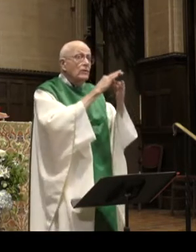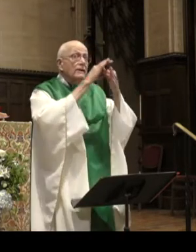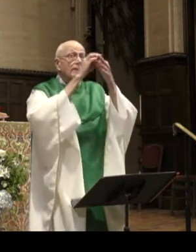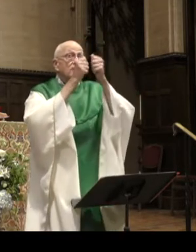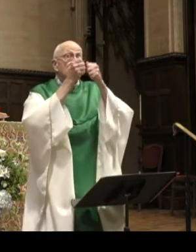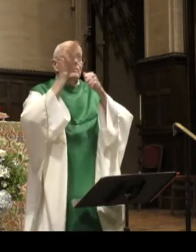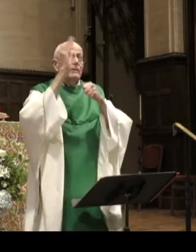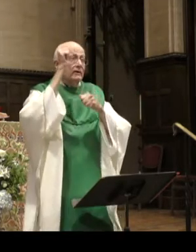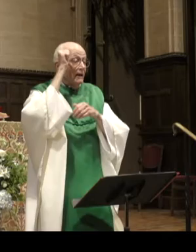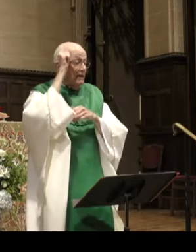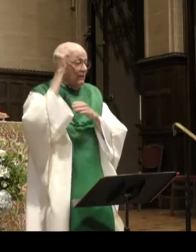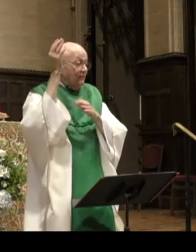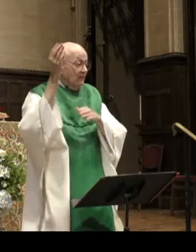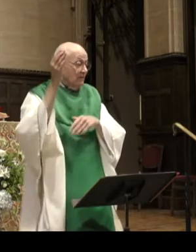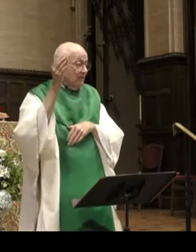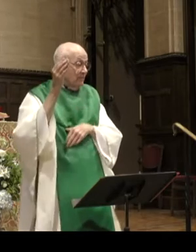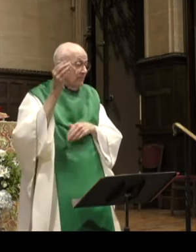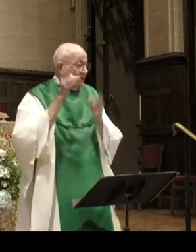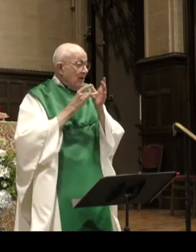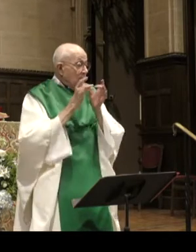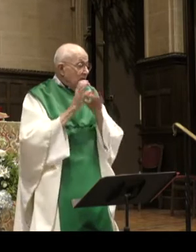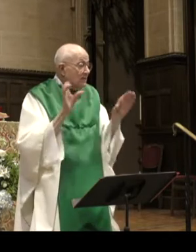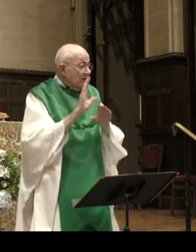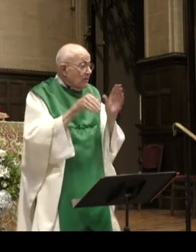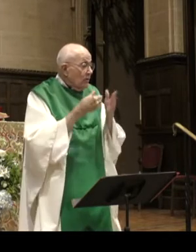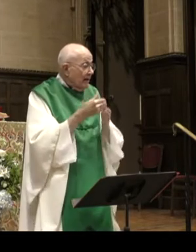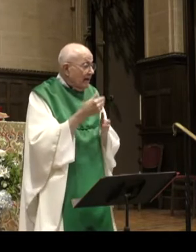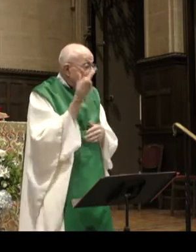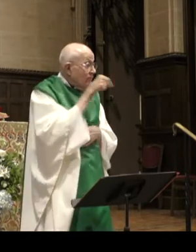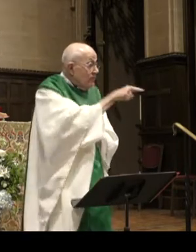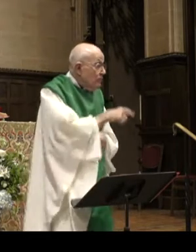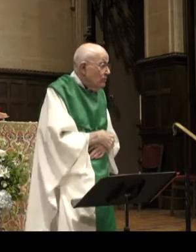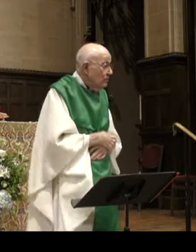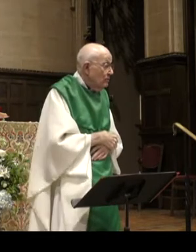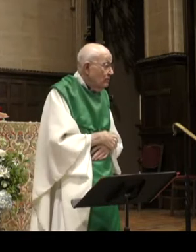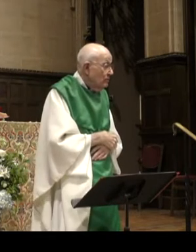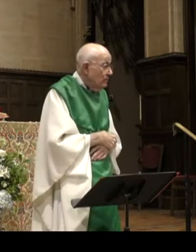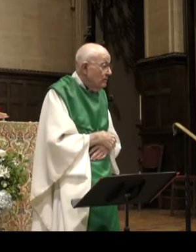You have a new relationship with God the Father. Jesus did all that for you.